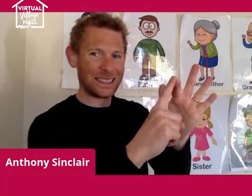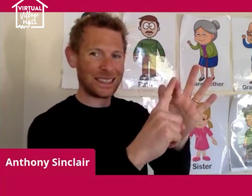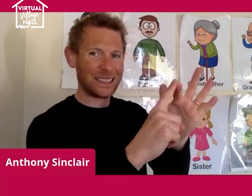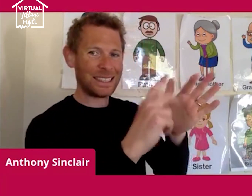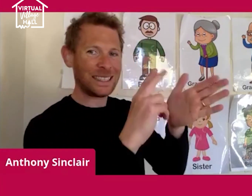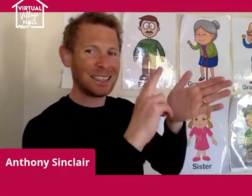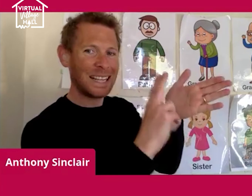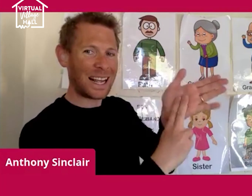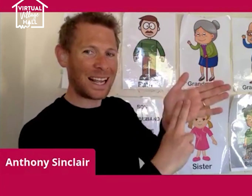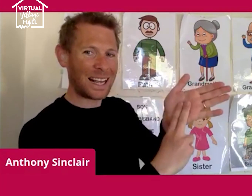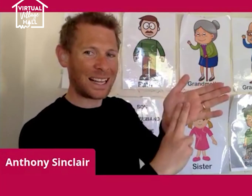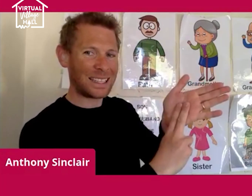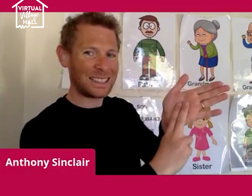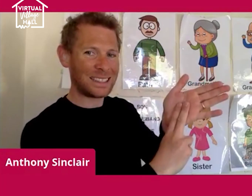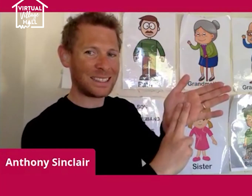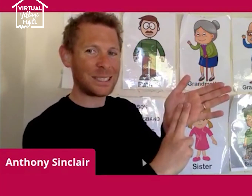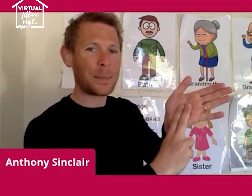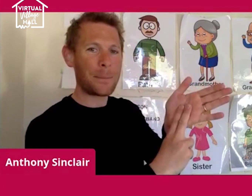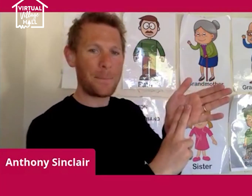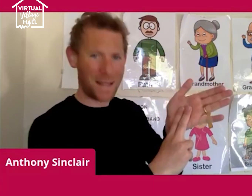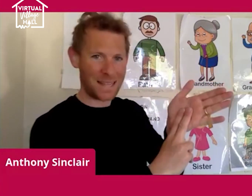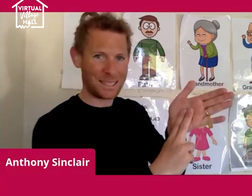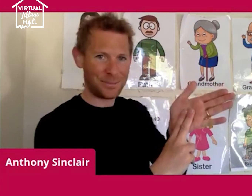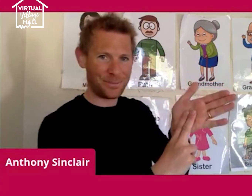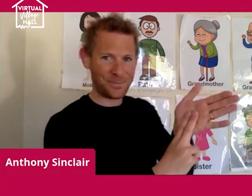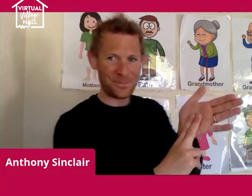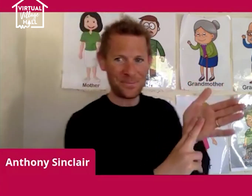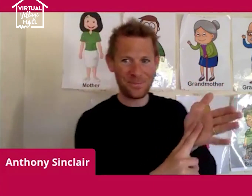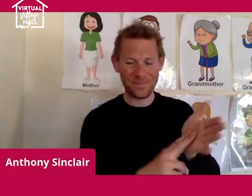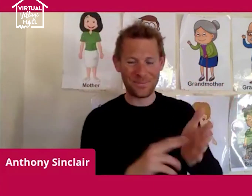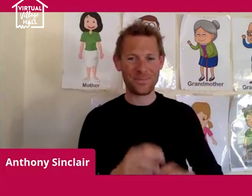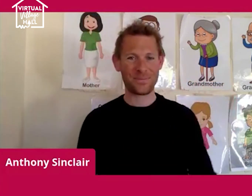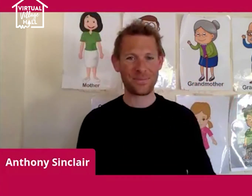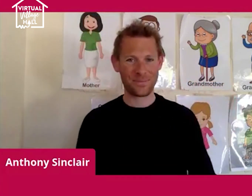E N. Ben.